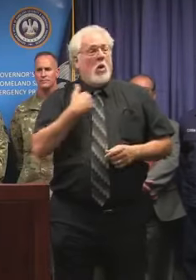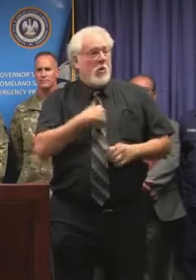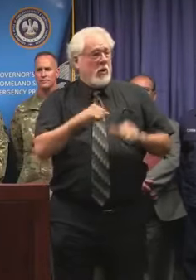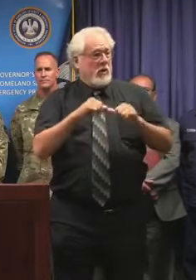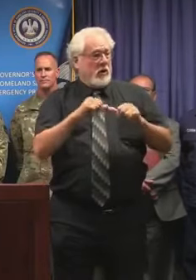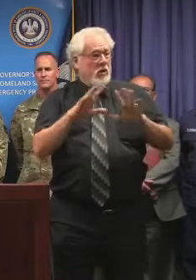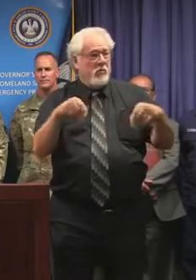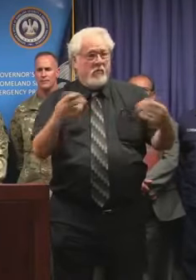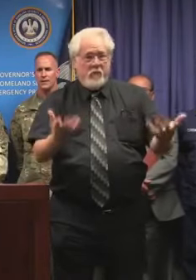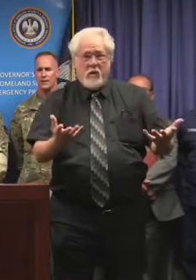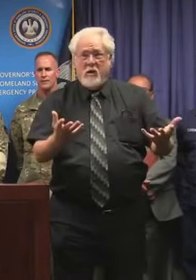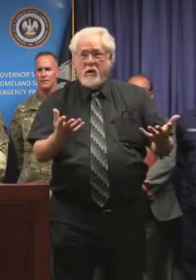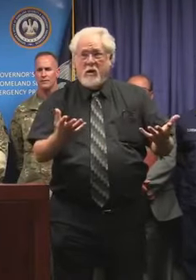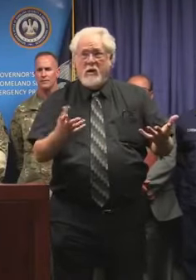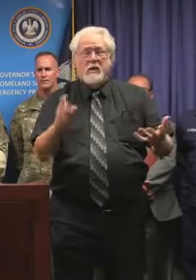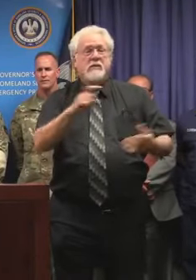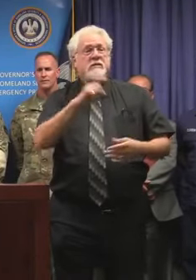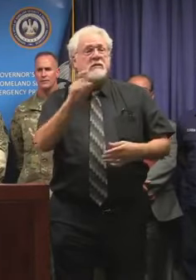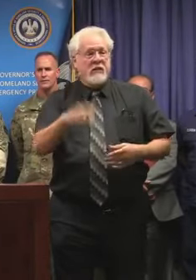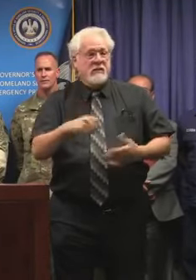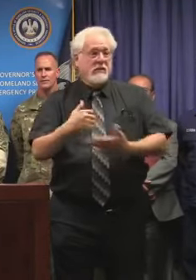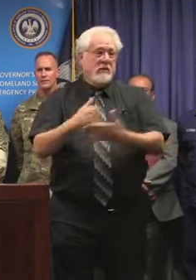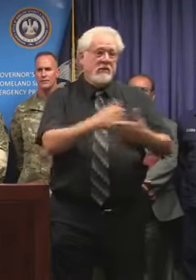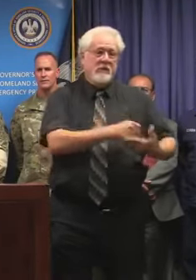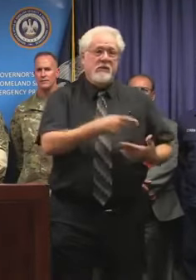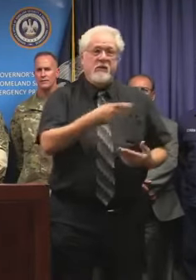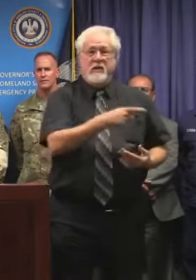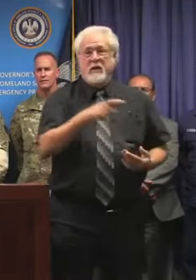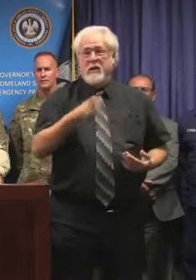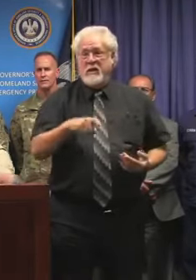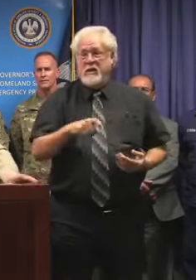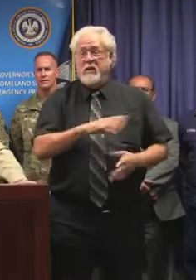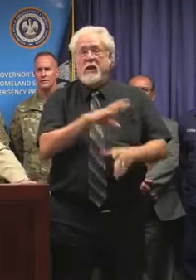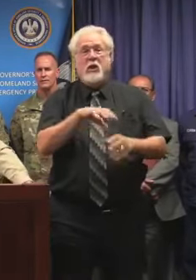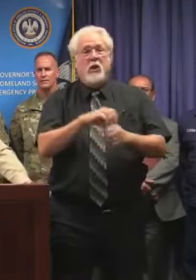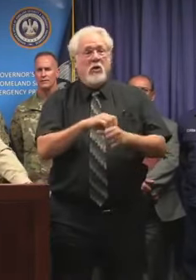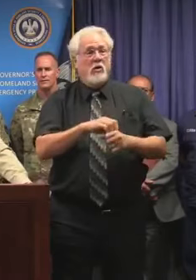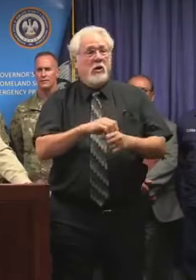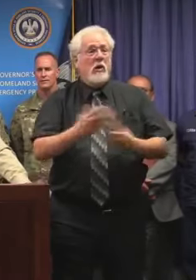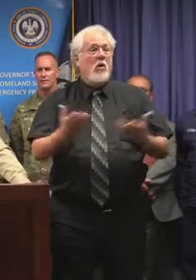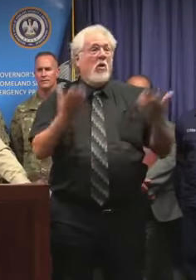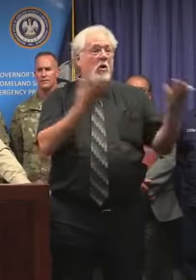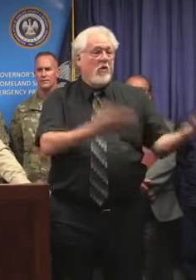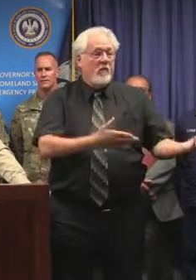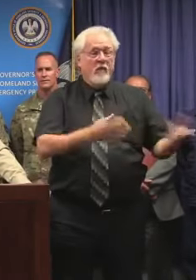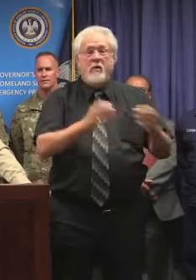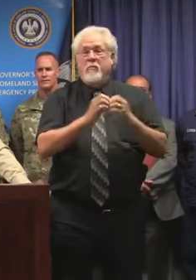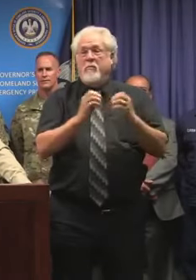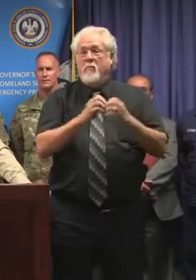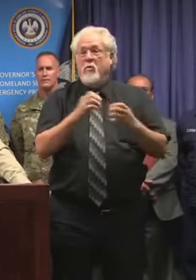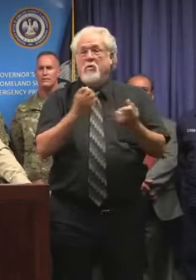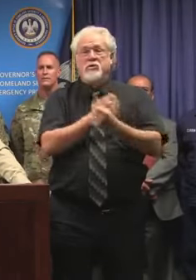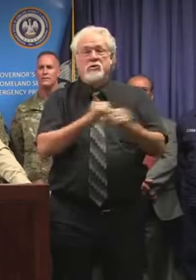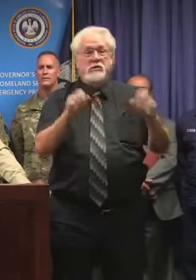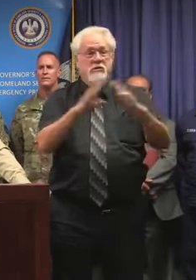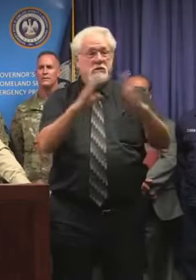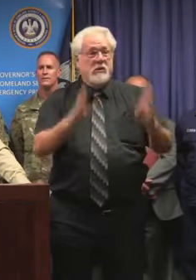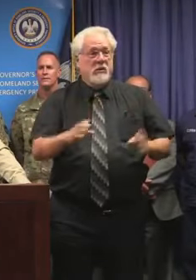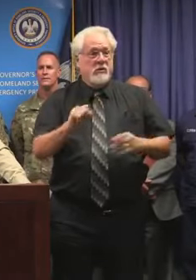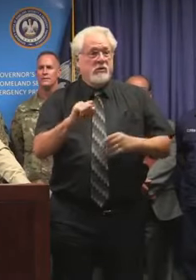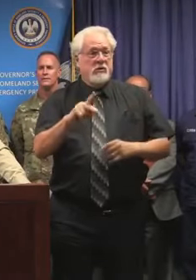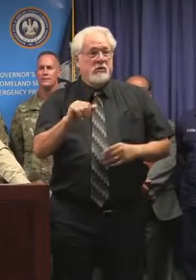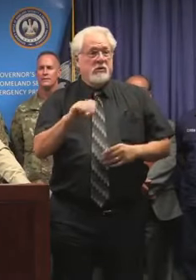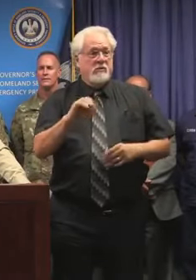provide Texas the assistance that they need, including offering additional shelter space in